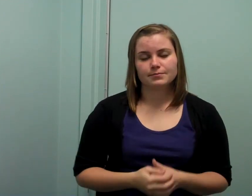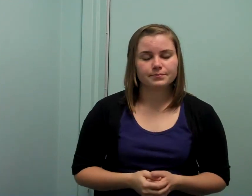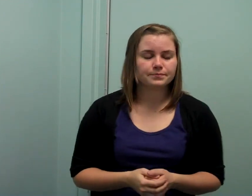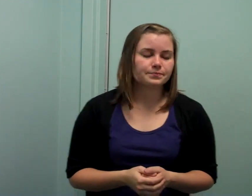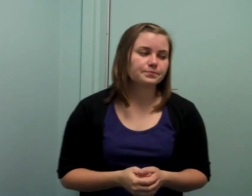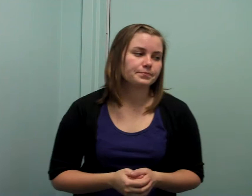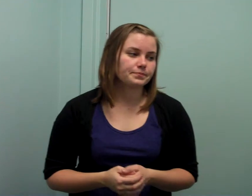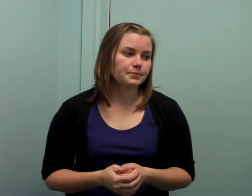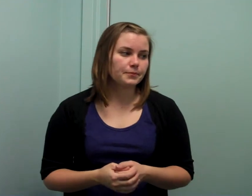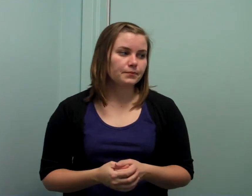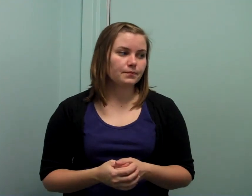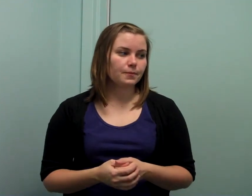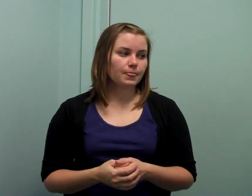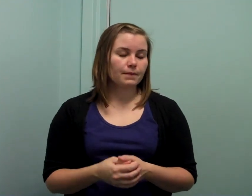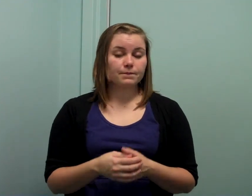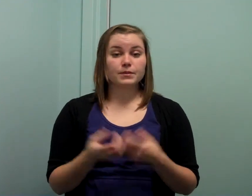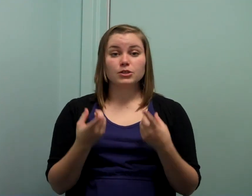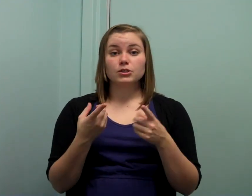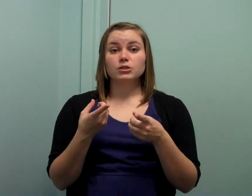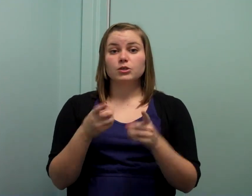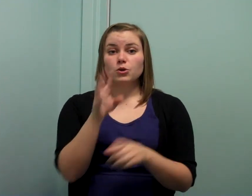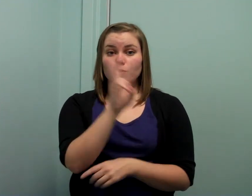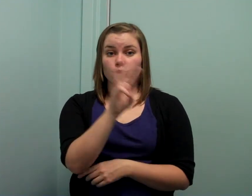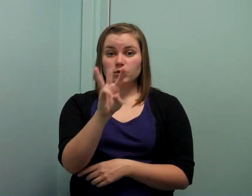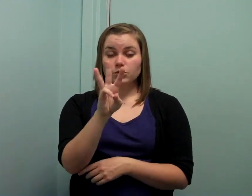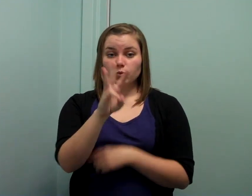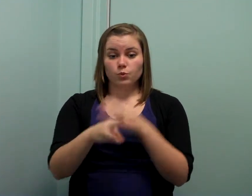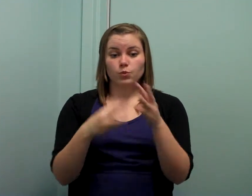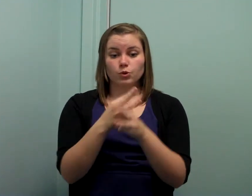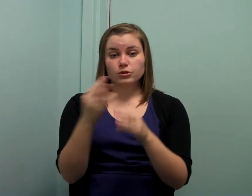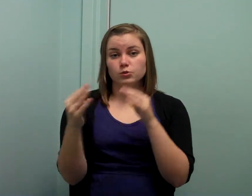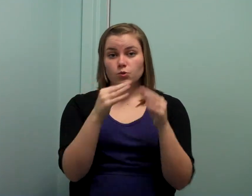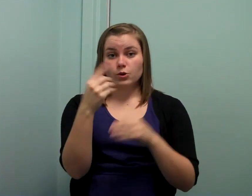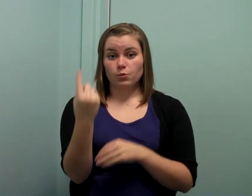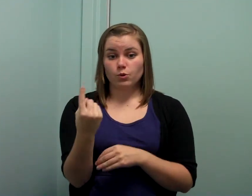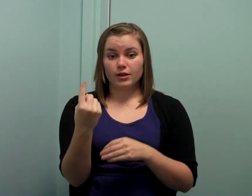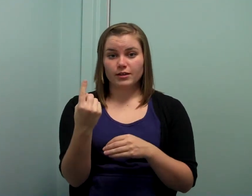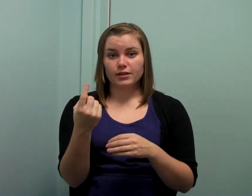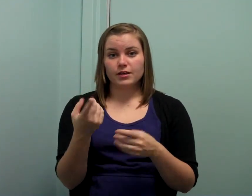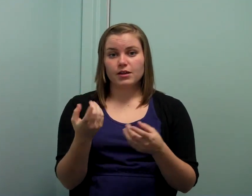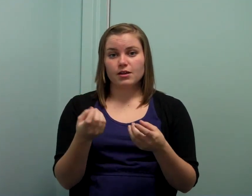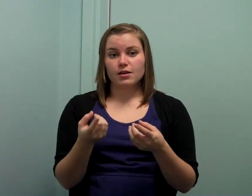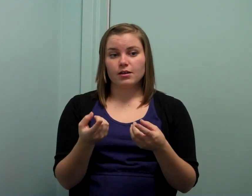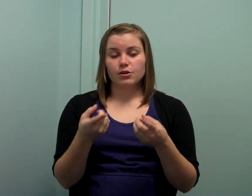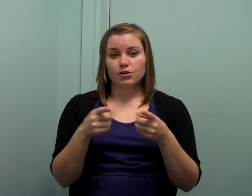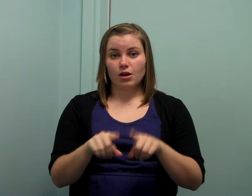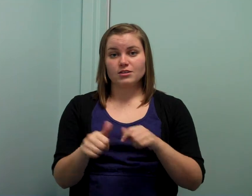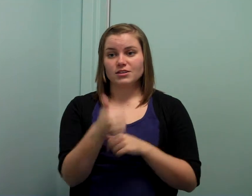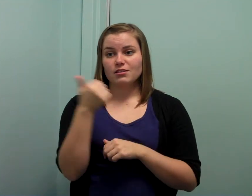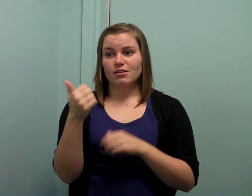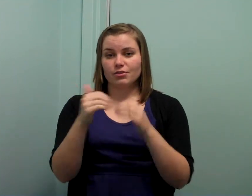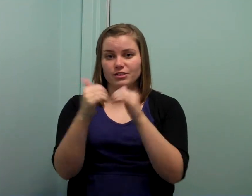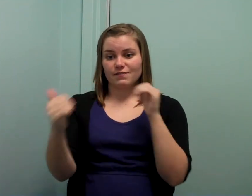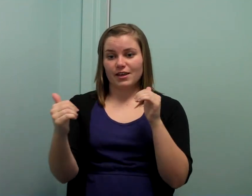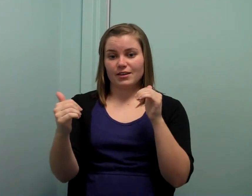Now, World War I gave us another divide. It produced the regular income